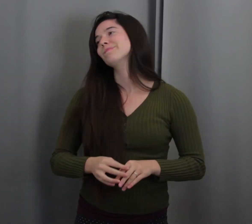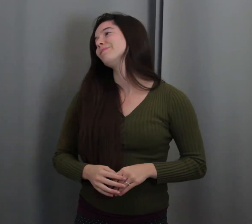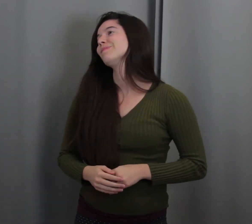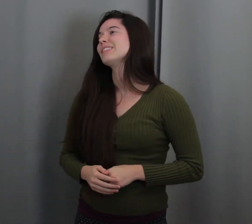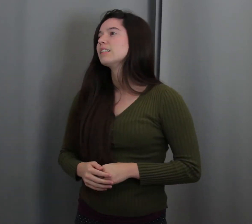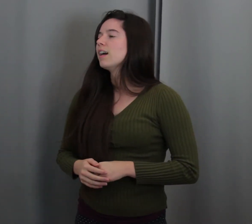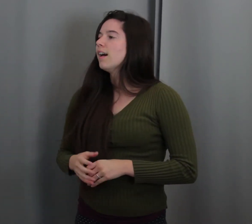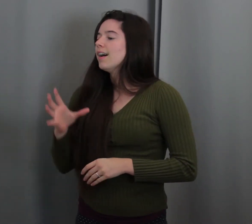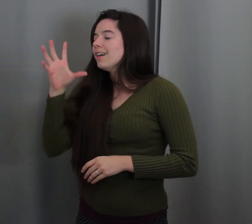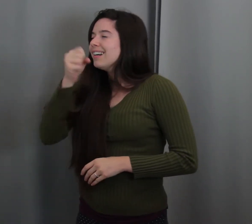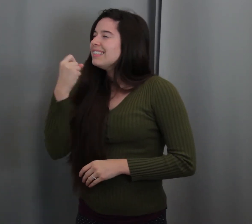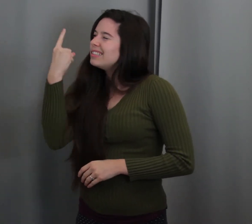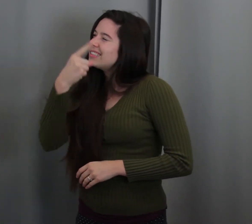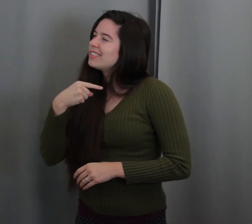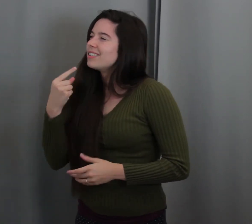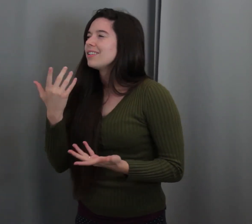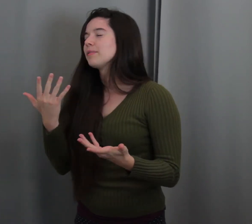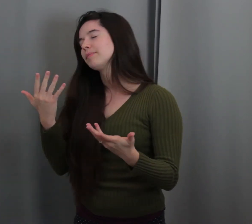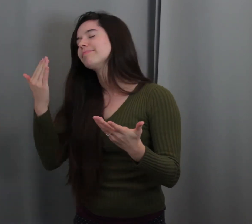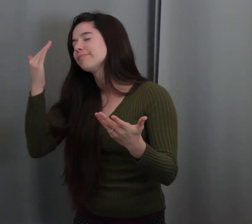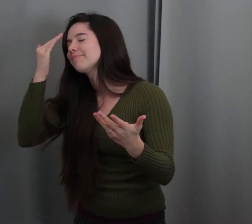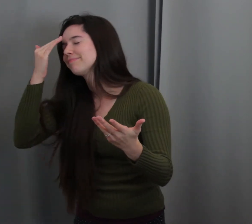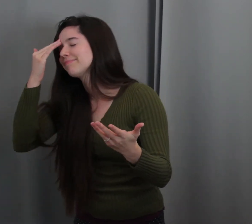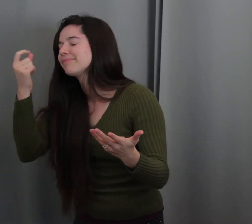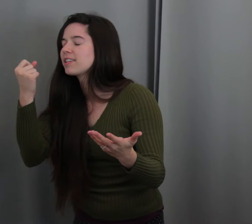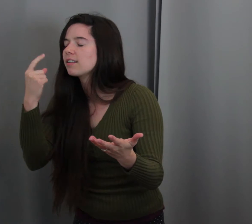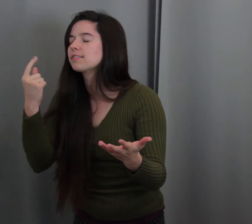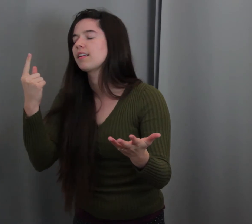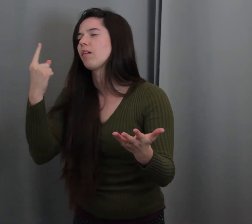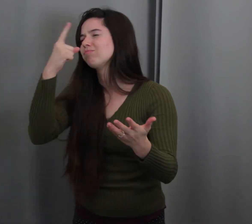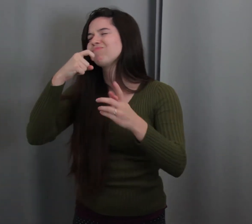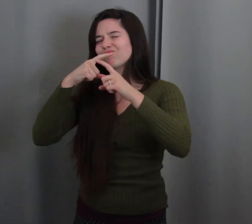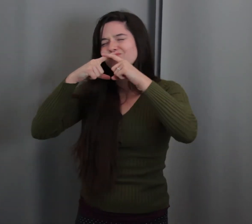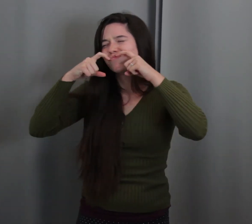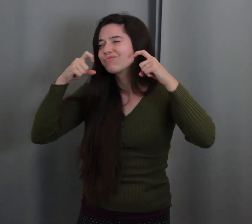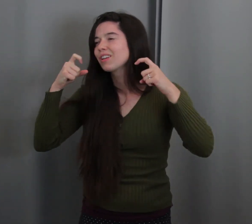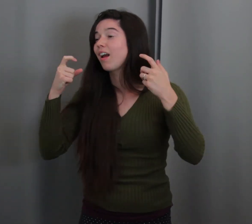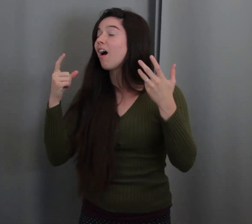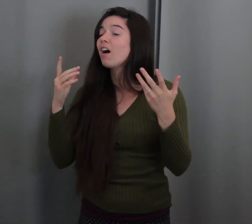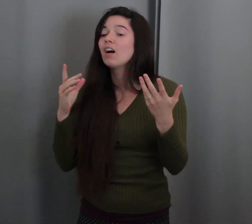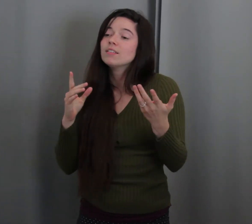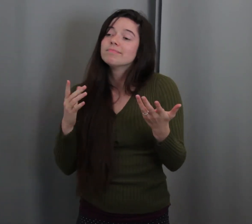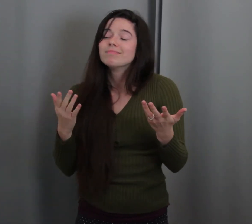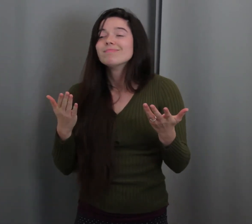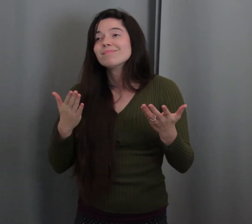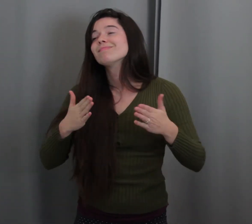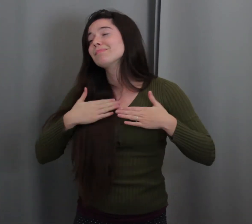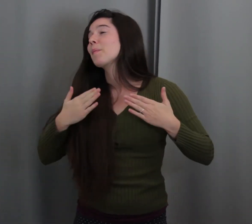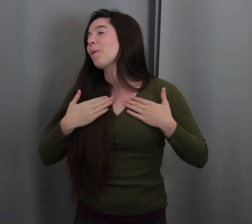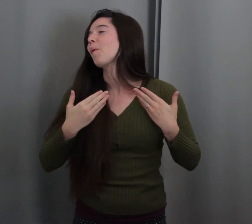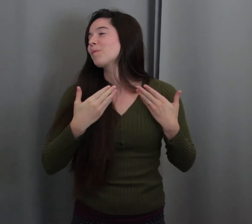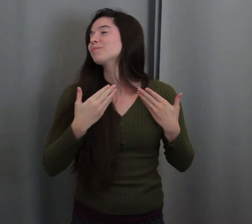I know it looks terrible, but my doctor says with a few more